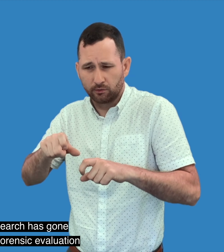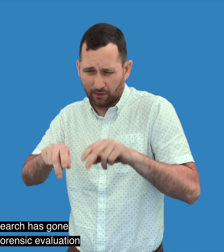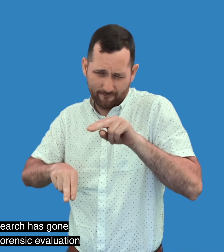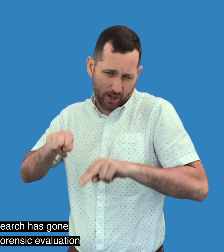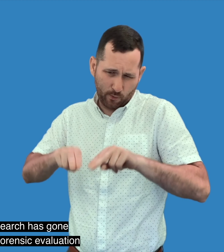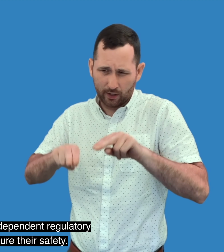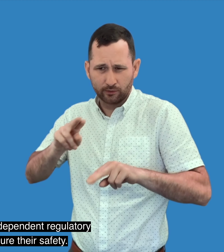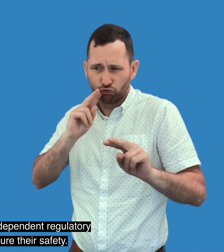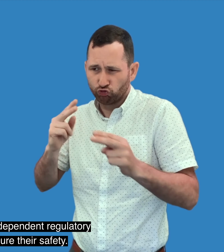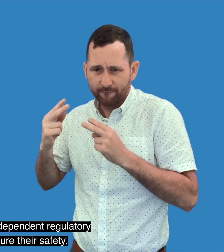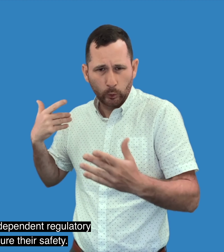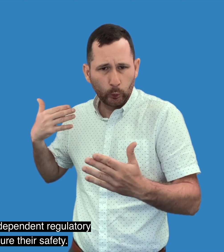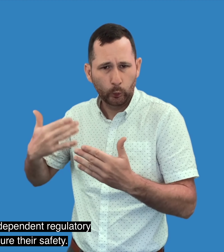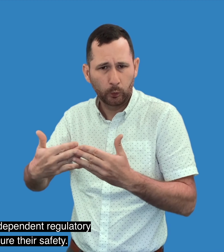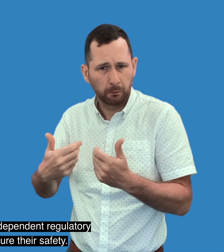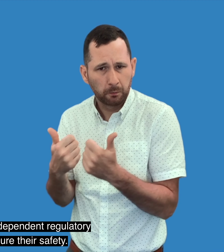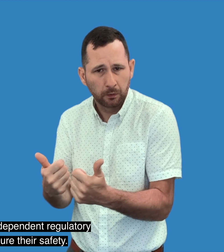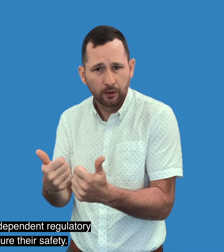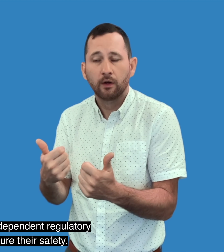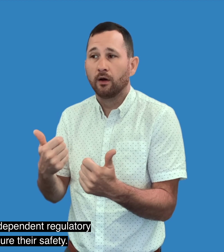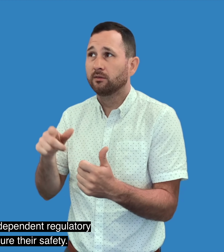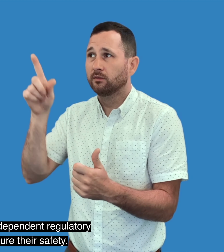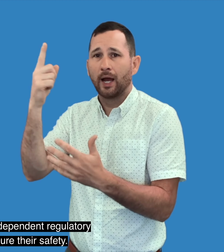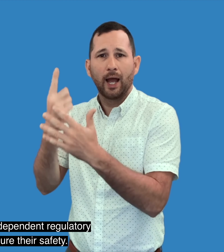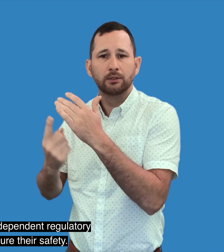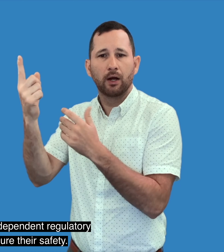evaluation from the independent regulatory to ensure their safety.